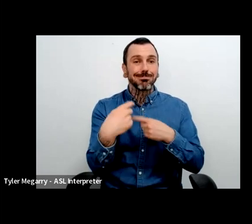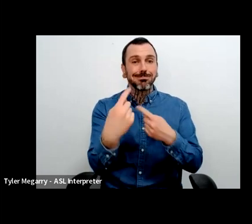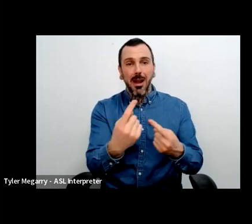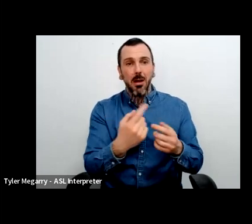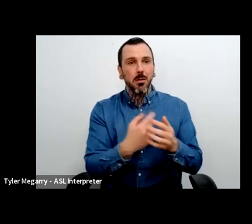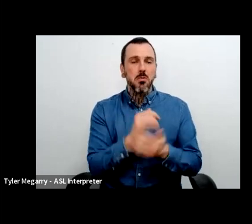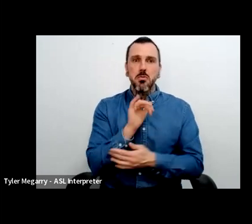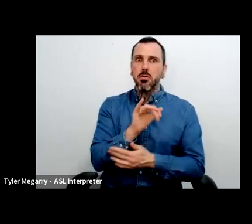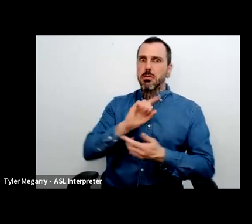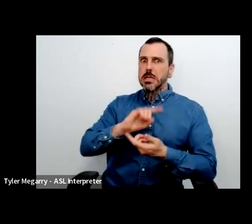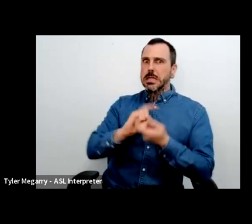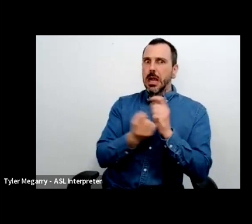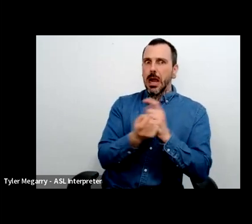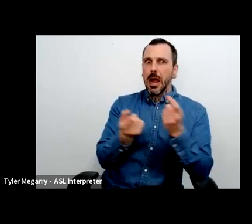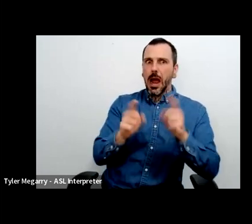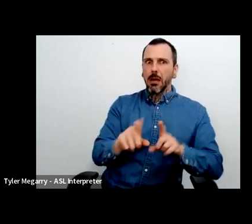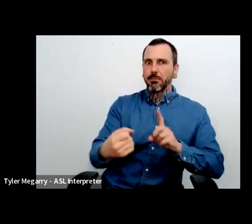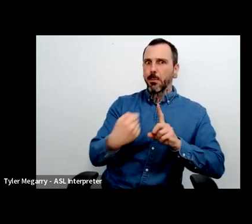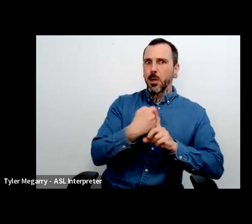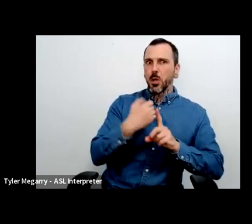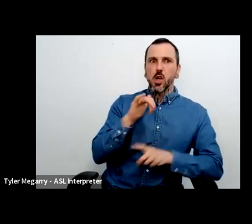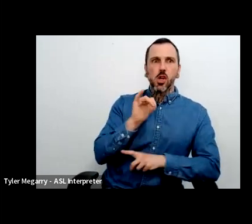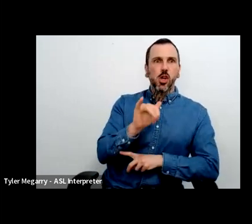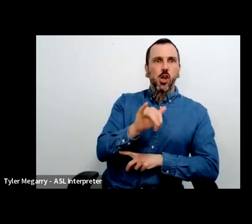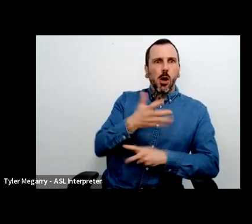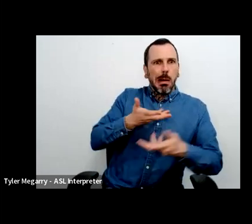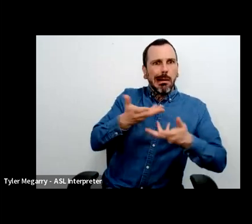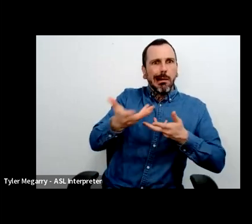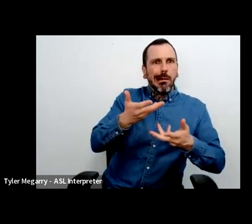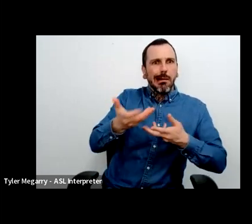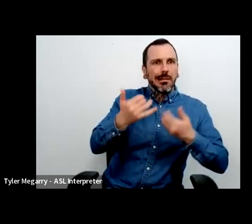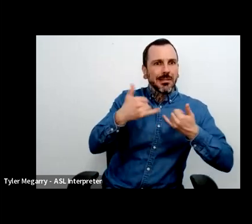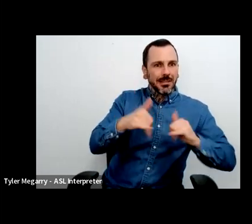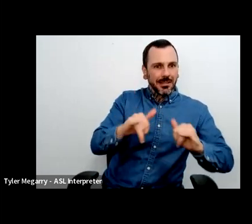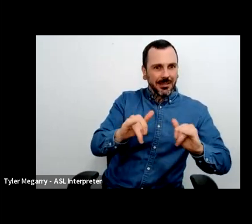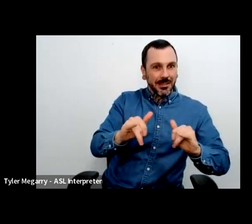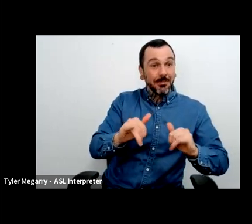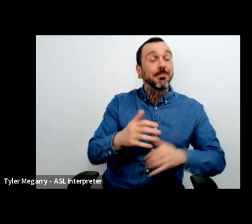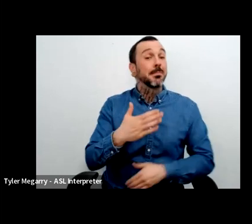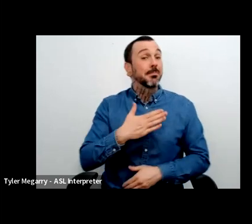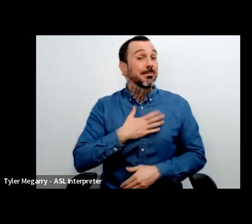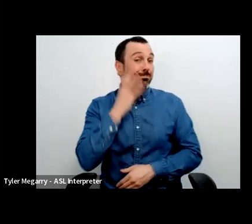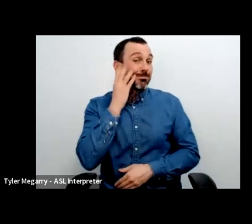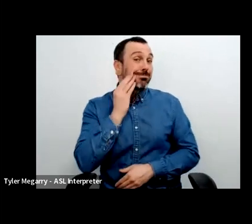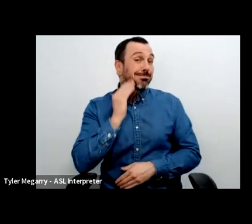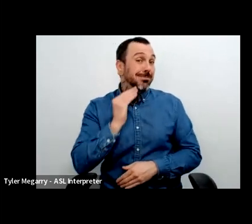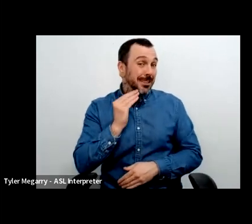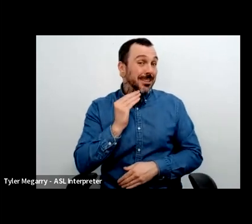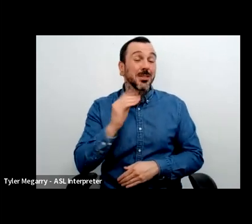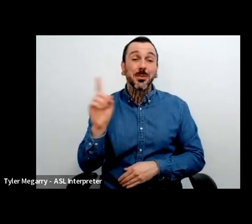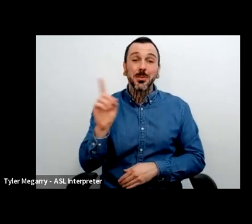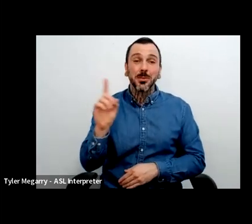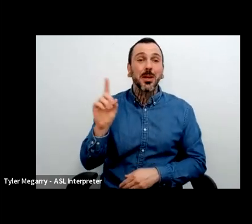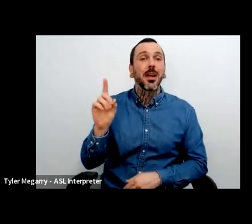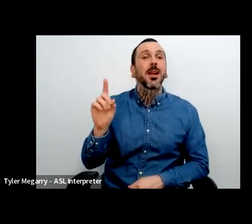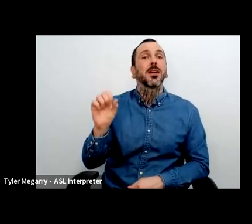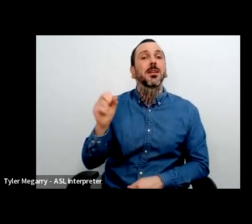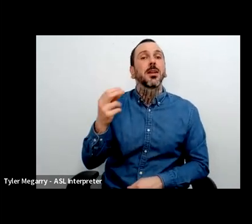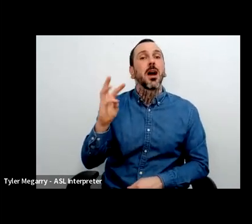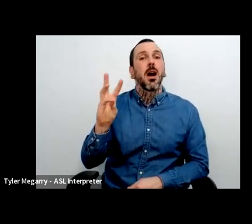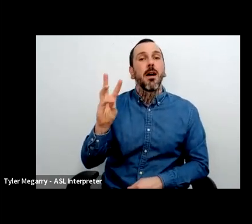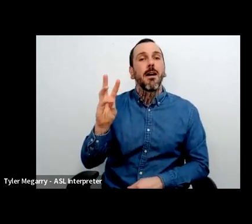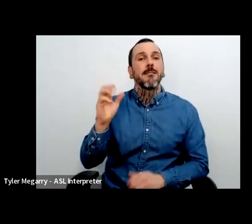shift in a big way. I would say my experience right now, so I'm at the Shaw Festival, which is based in Niagara-on-the-Lake. We are in